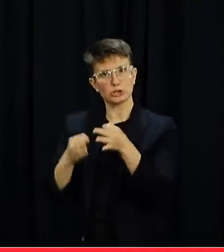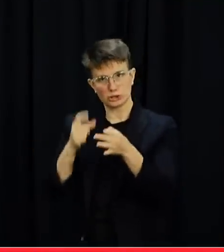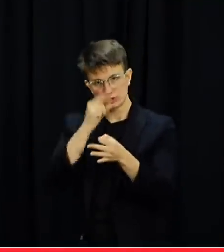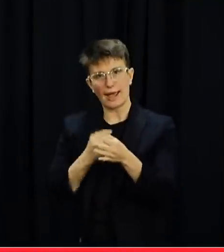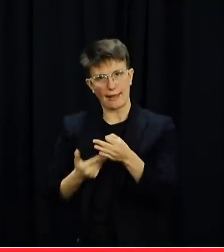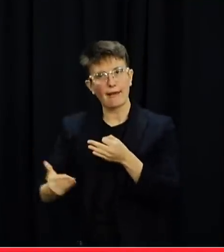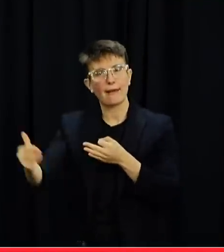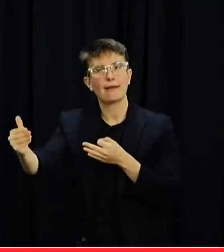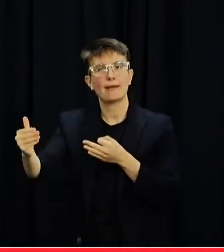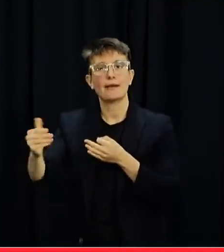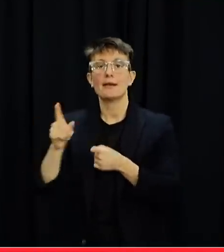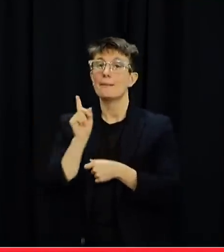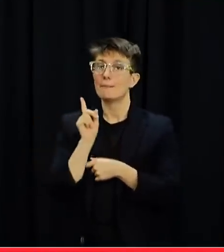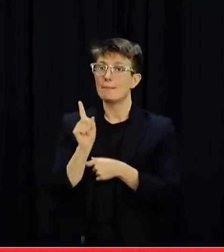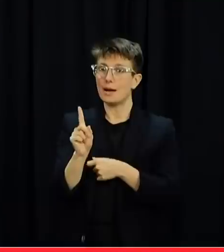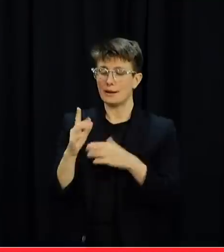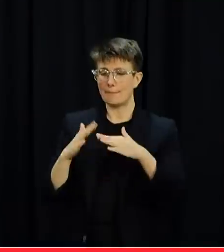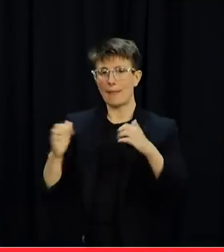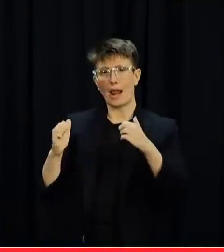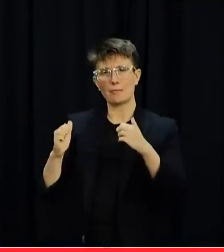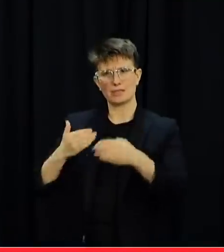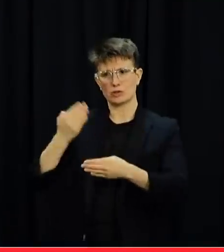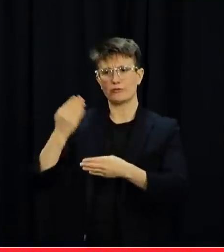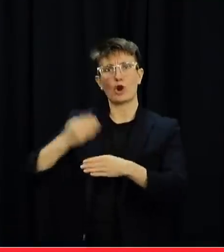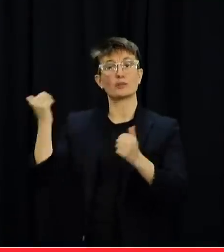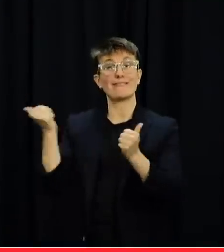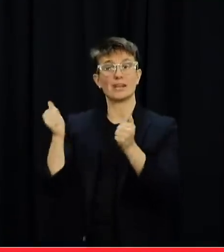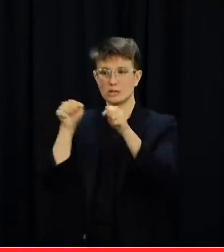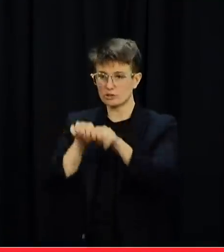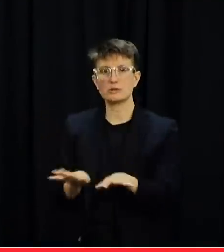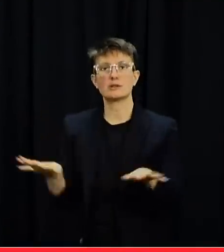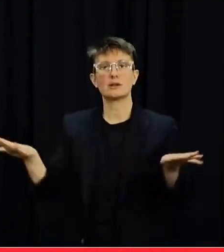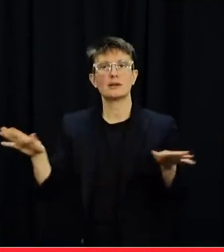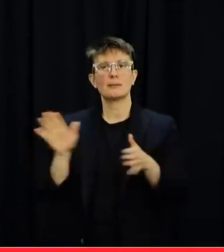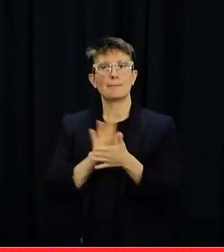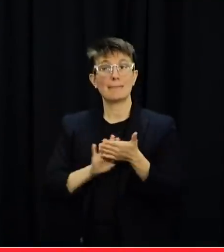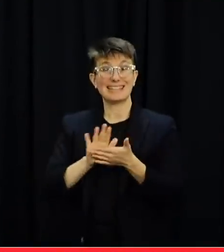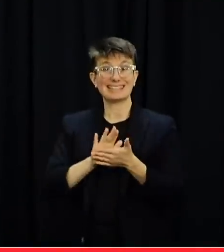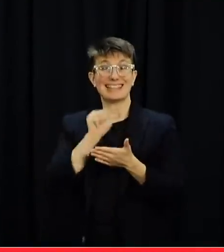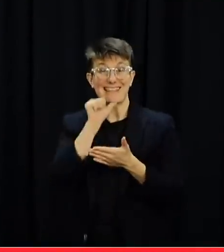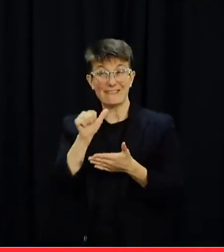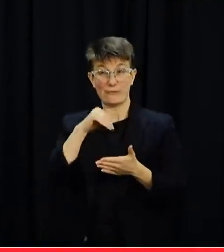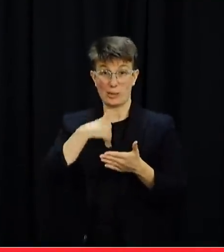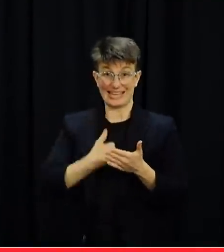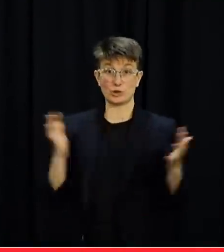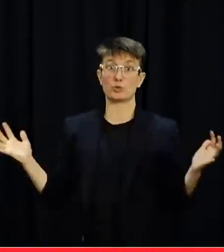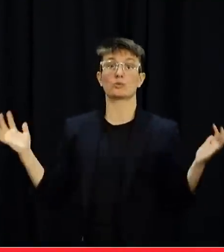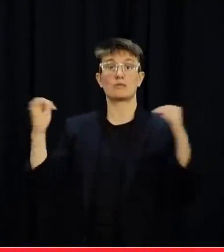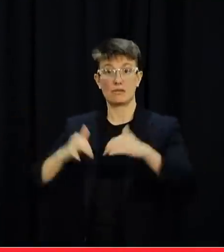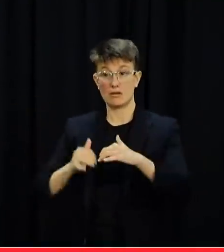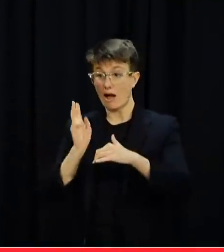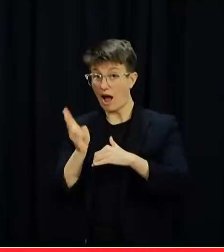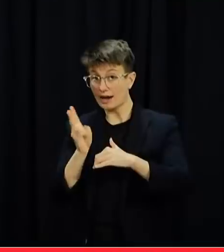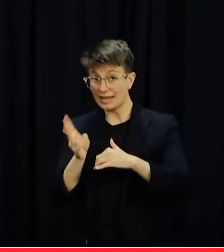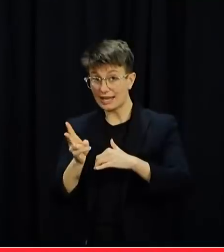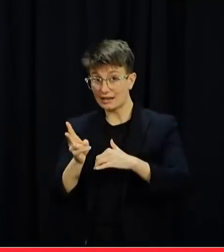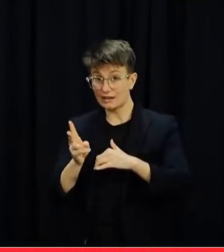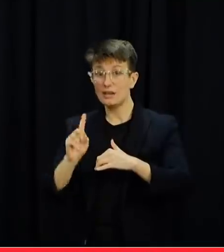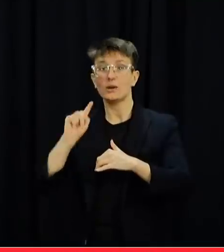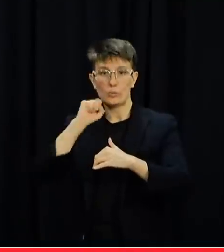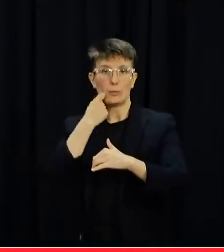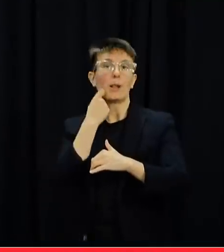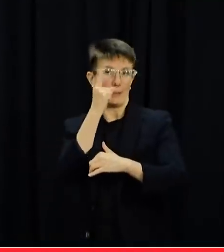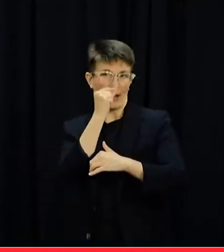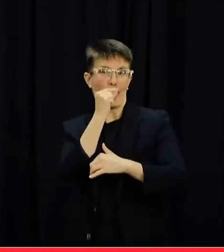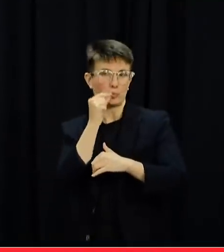the Parliament dissolving does mean that if we needed to convene Parliament for any reason, we wouldn't be able to do